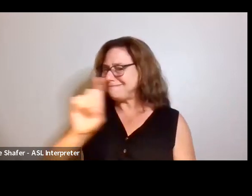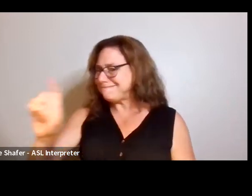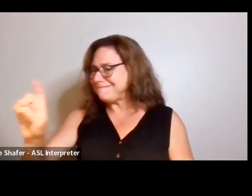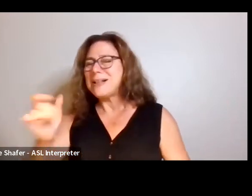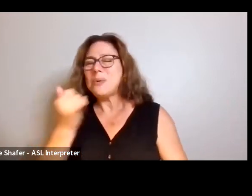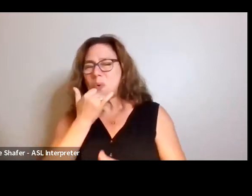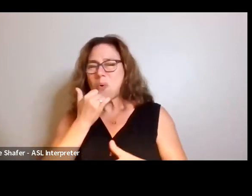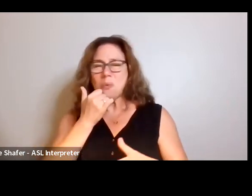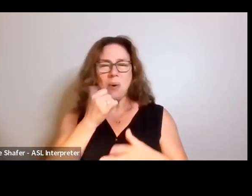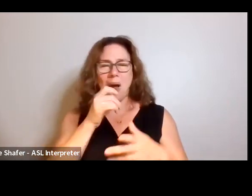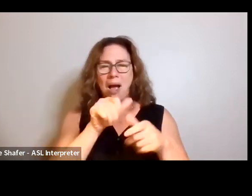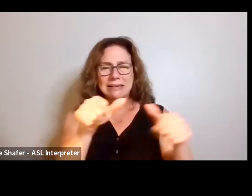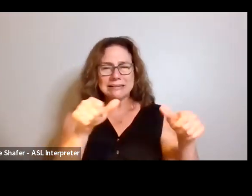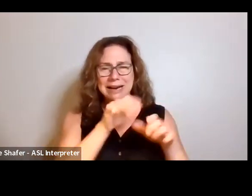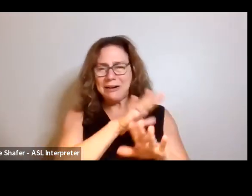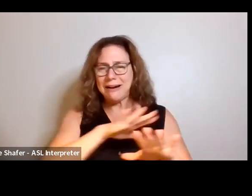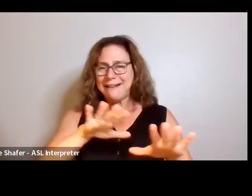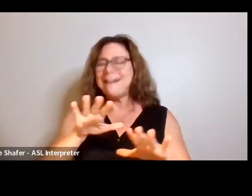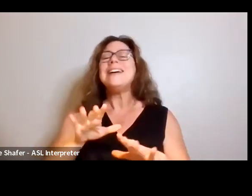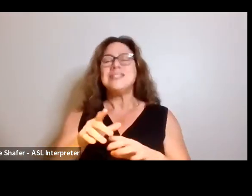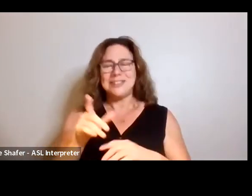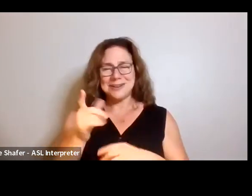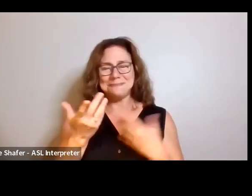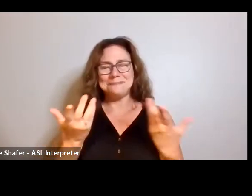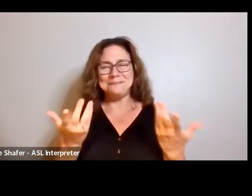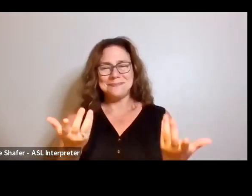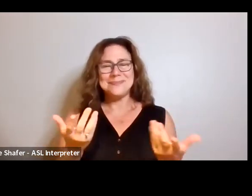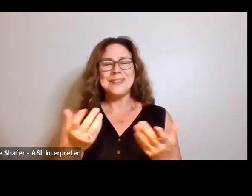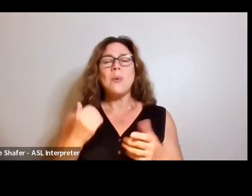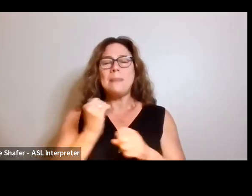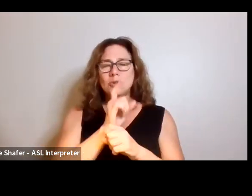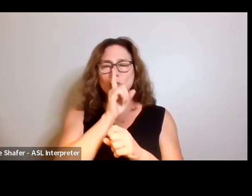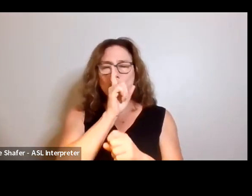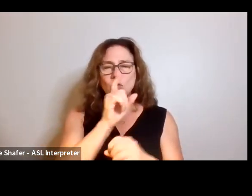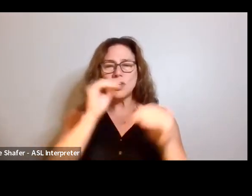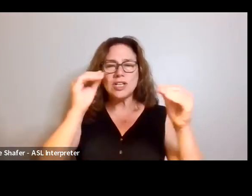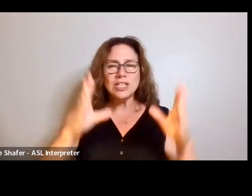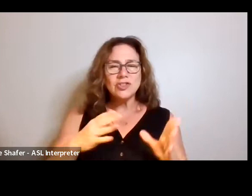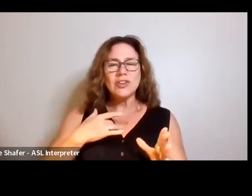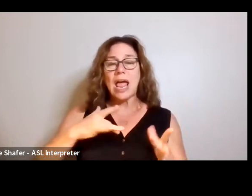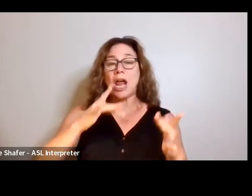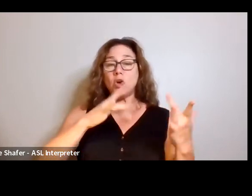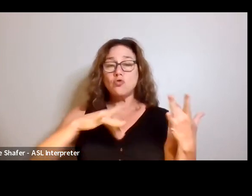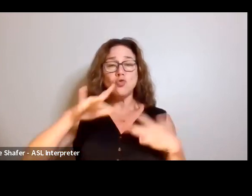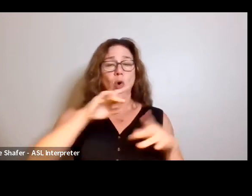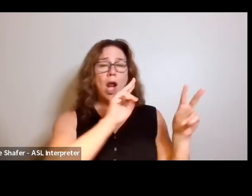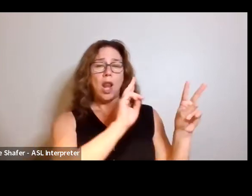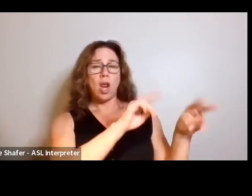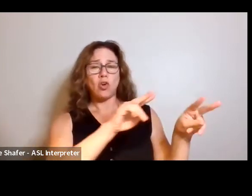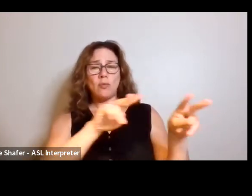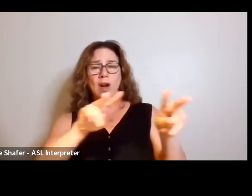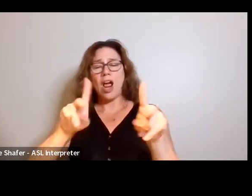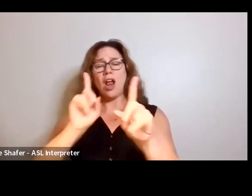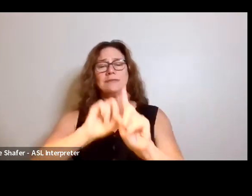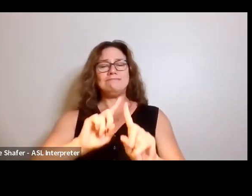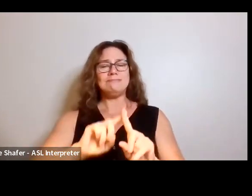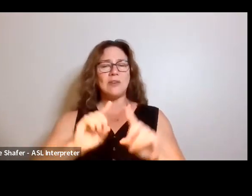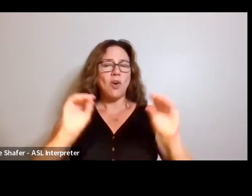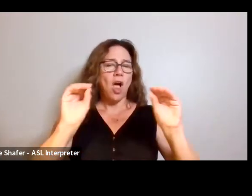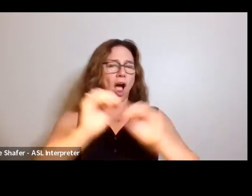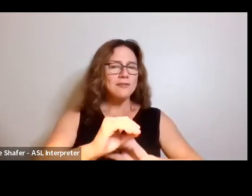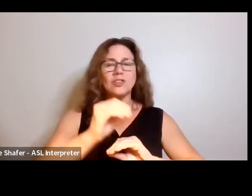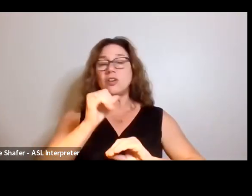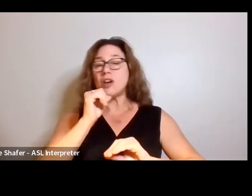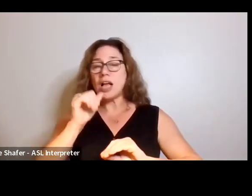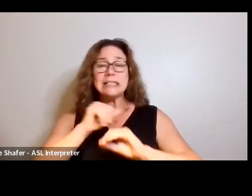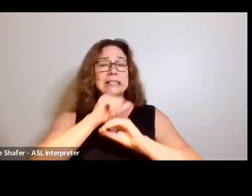wrong side, having to go back. So we made sure teachers took a tour of all of the offices so that they weren't sending